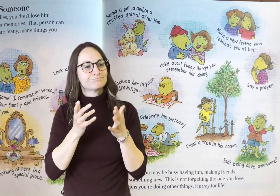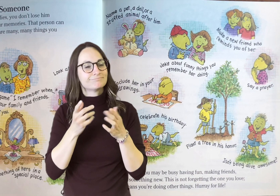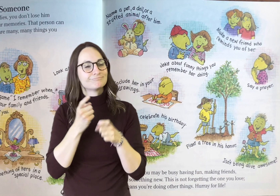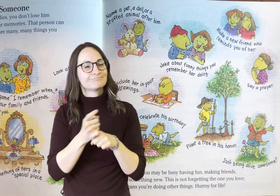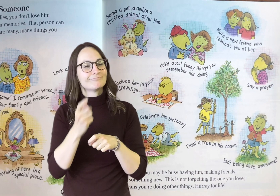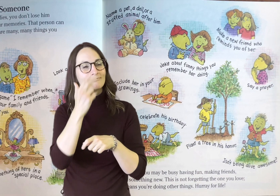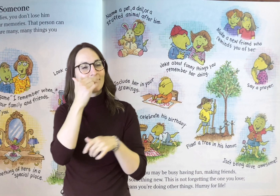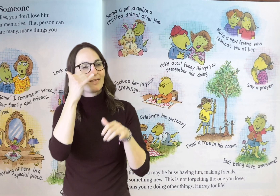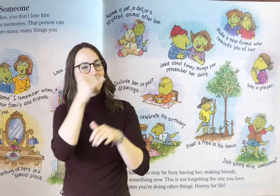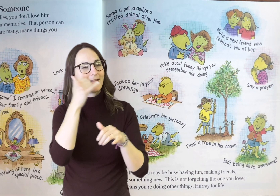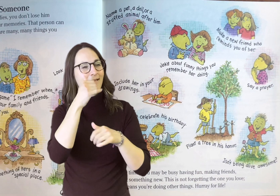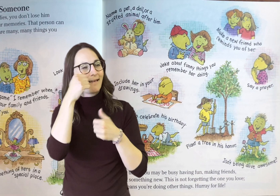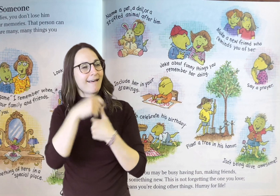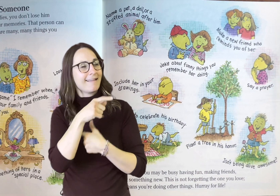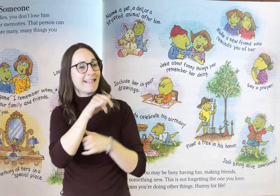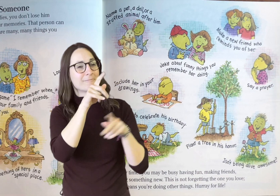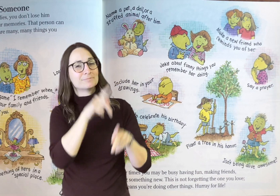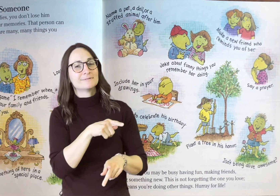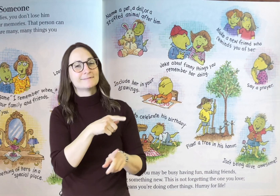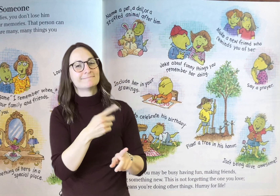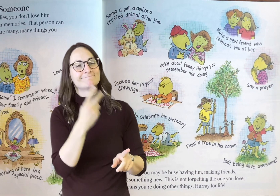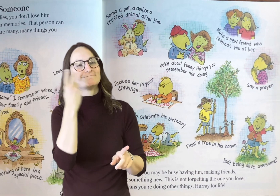Joke about funny things you remember her doing.